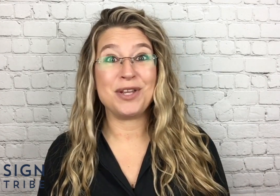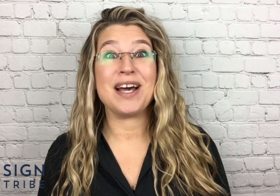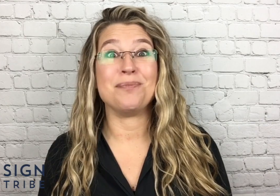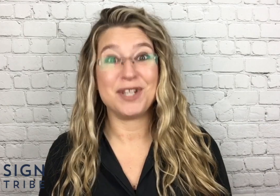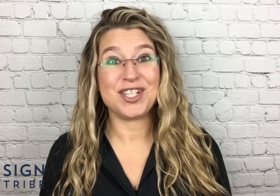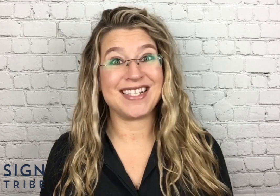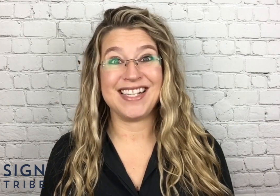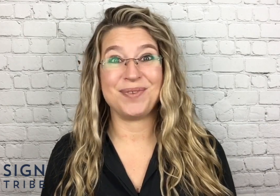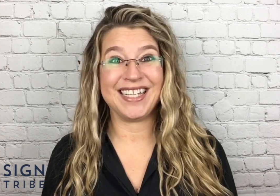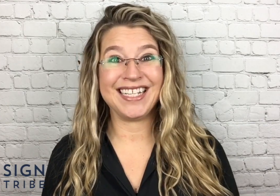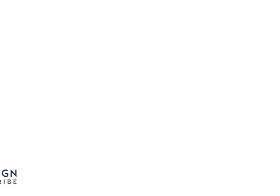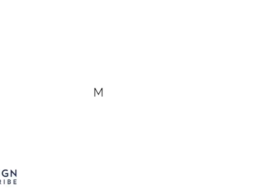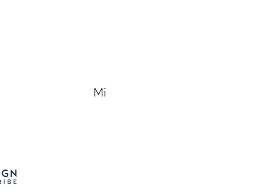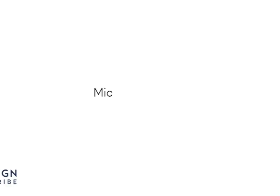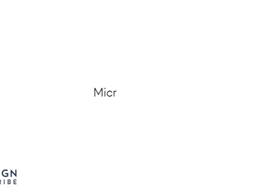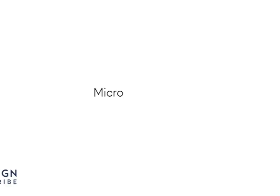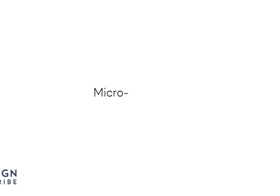have much success with it.